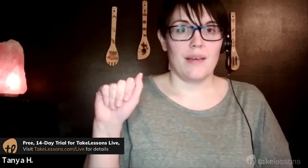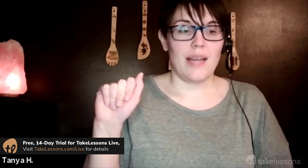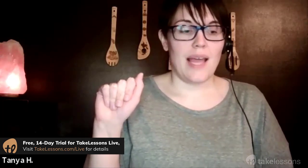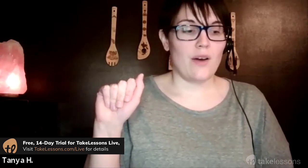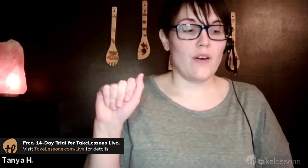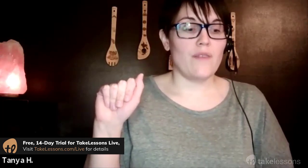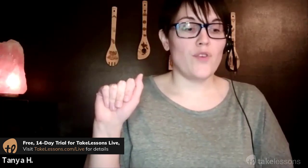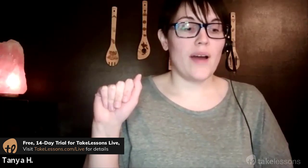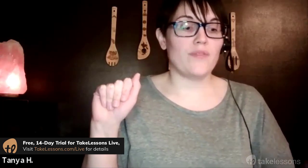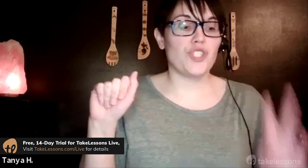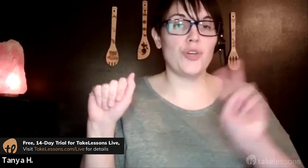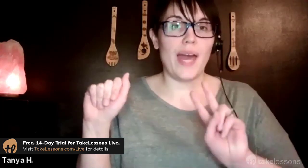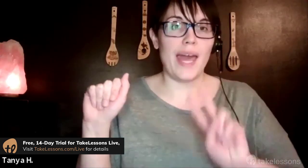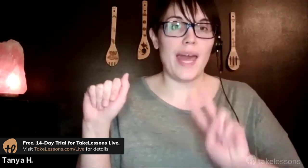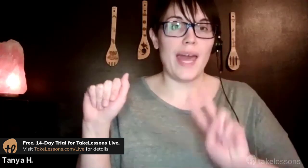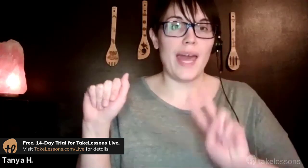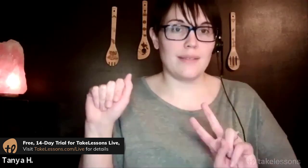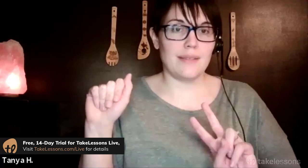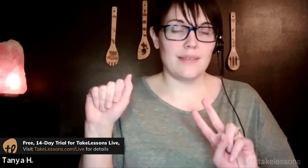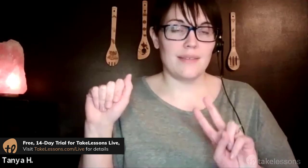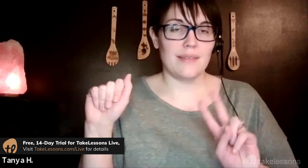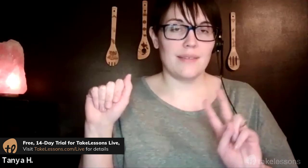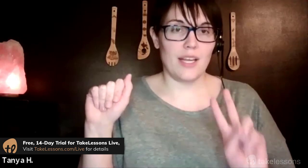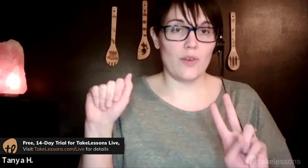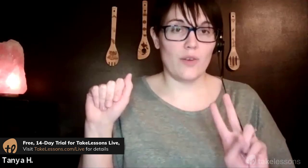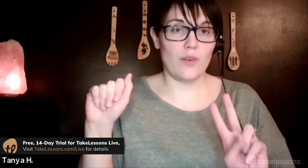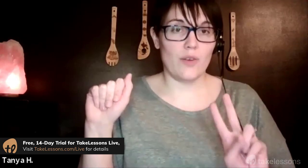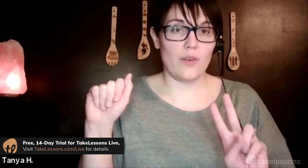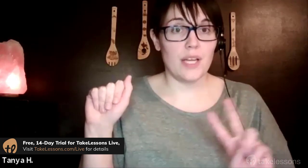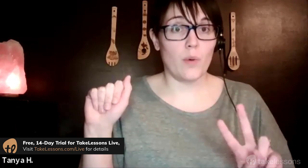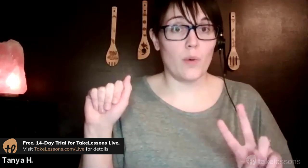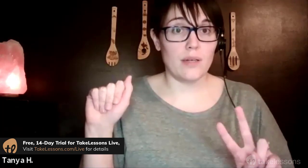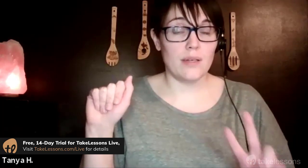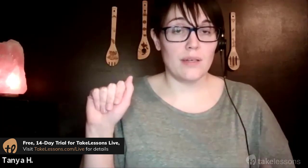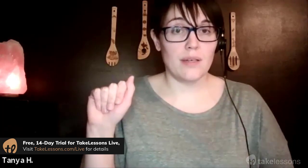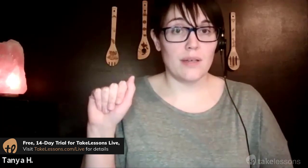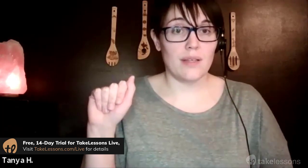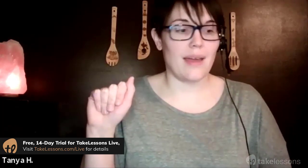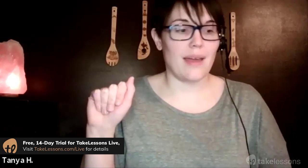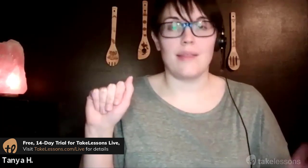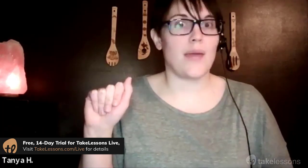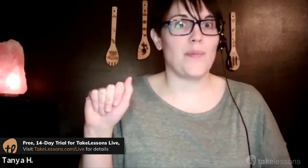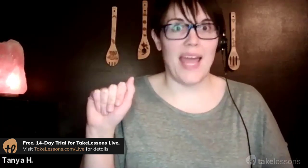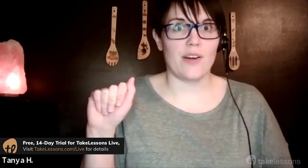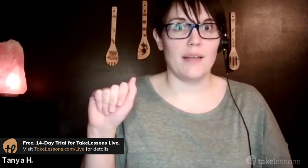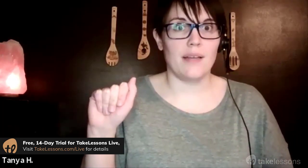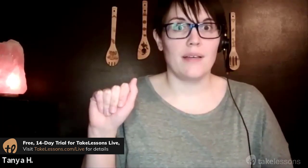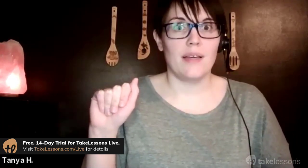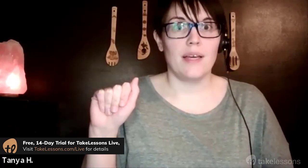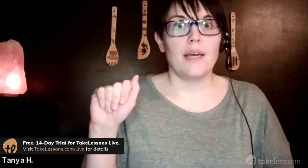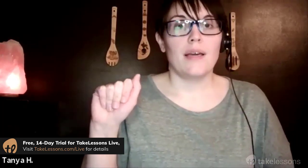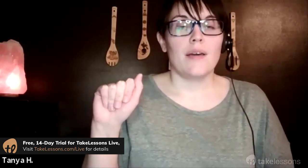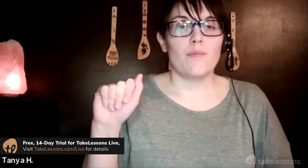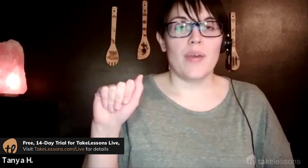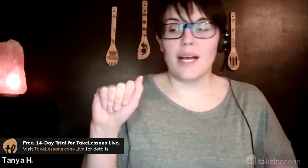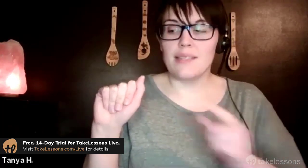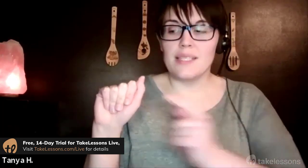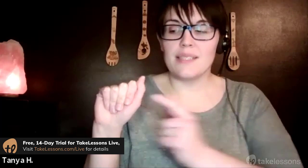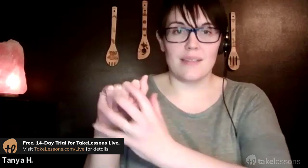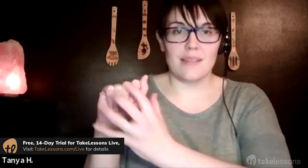Now, if you have two A's in a row in a word, like the name Aaron, because